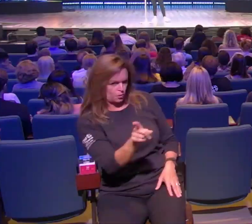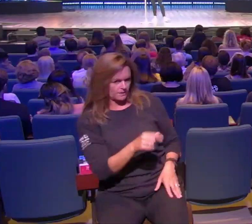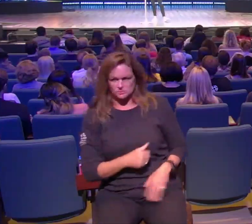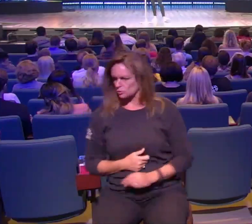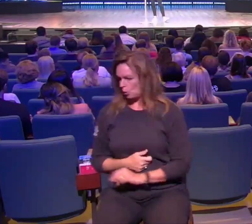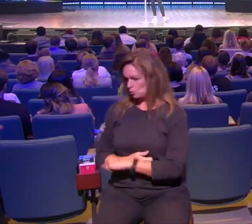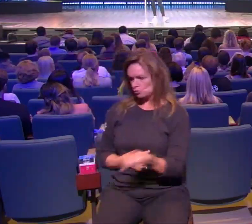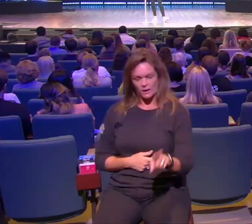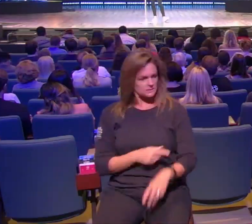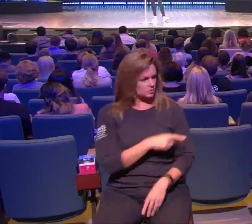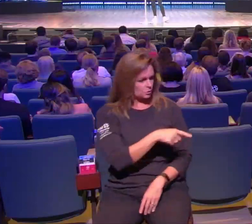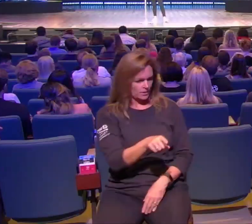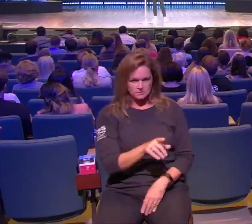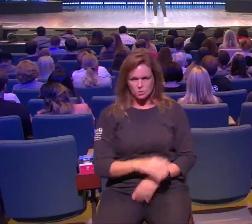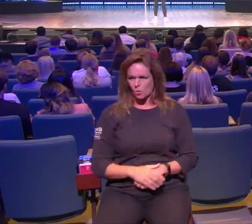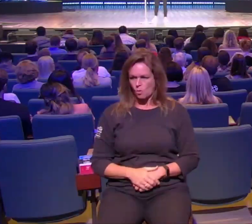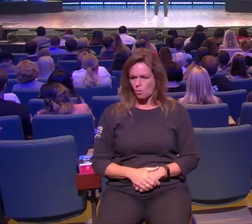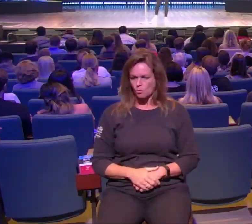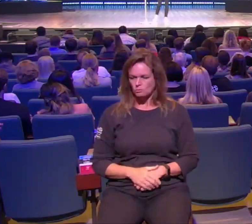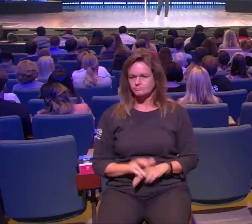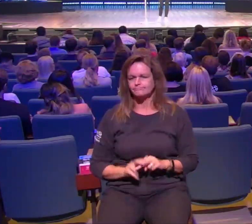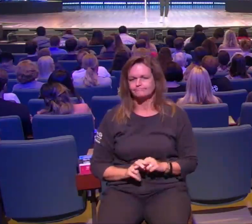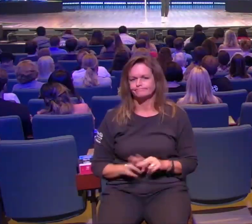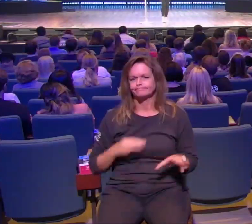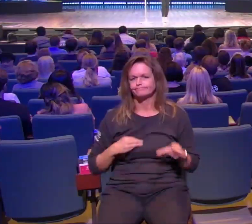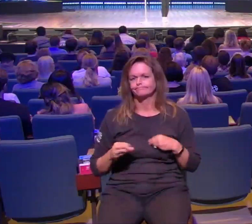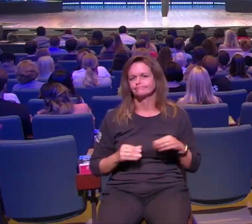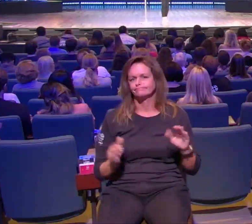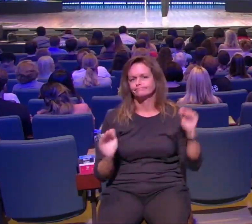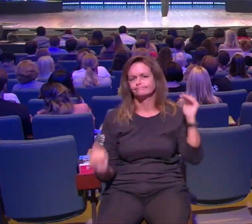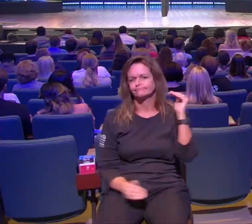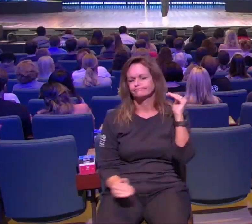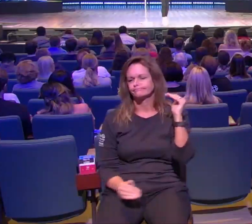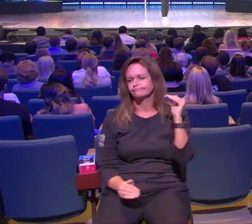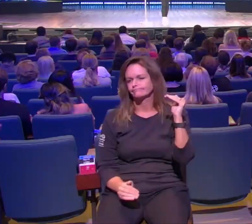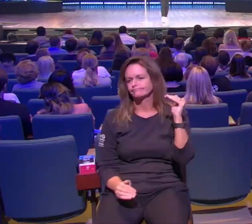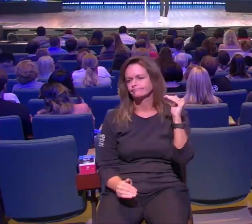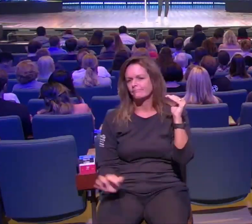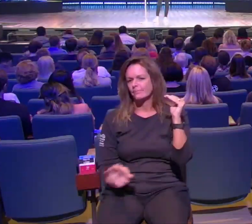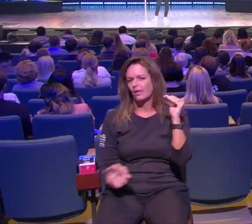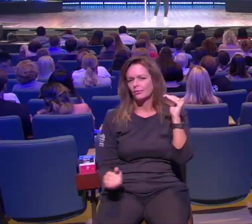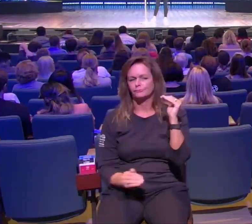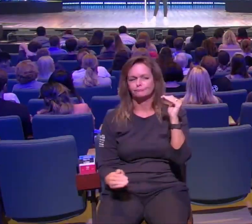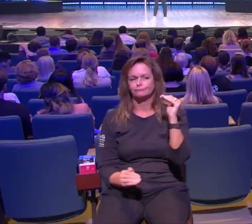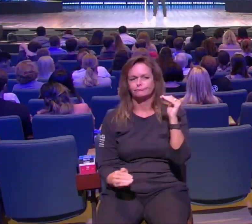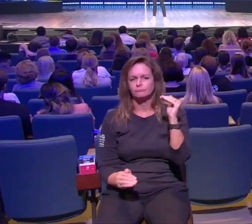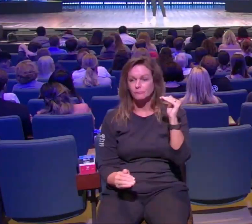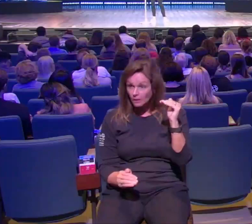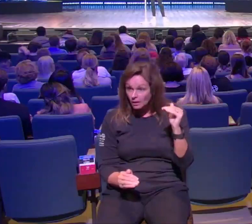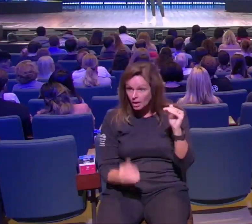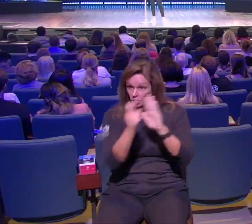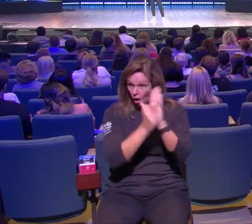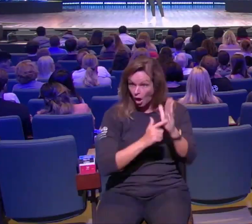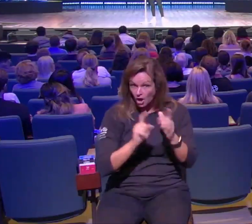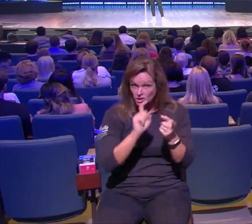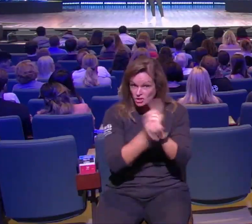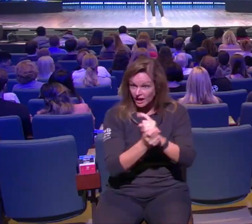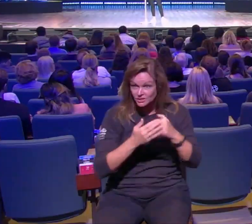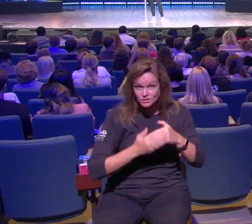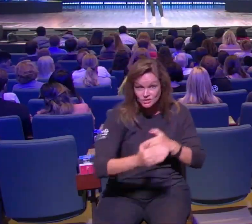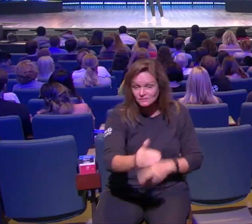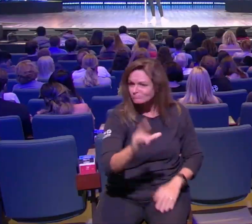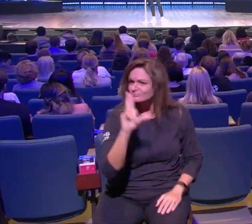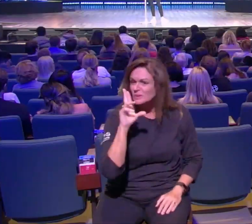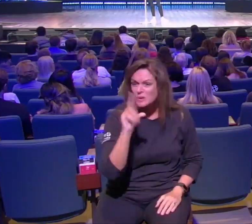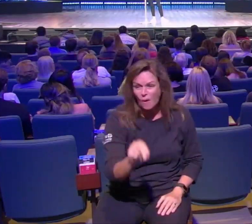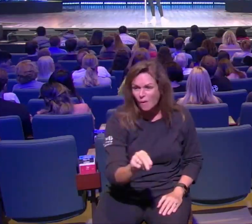personally for something so that he could show them a part of himself that they had never experienced before. See, when the daughters of